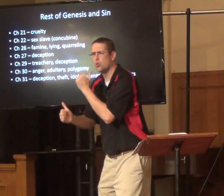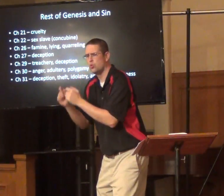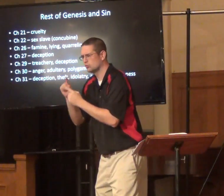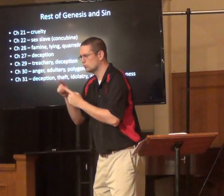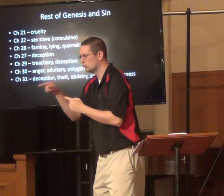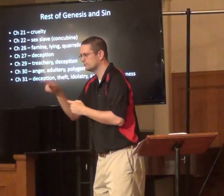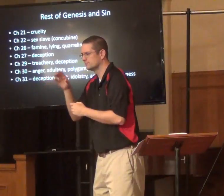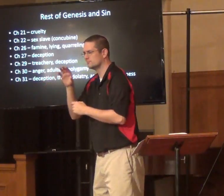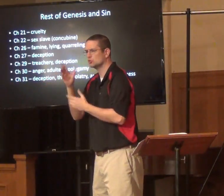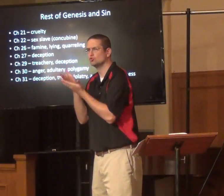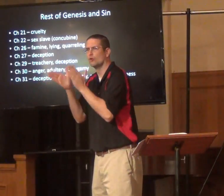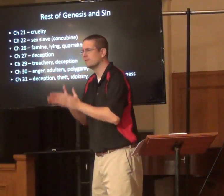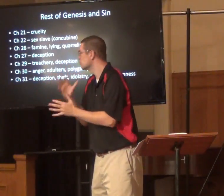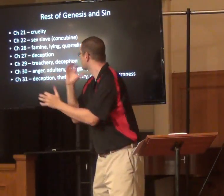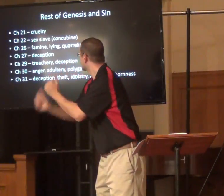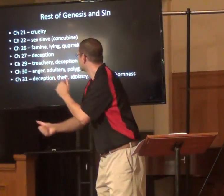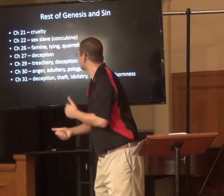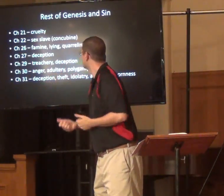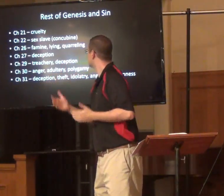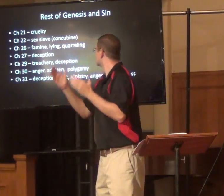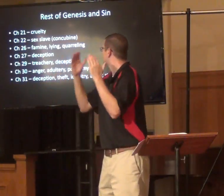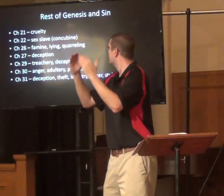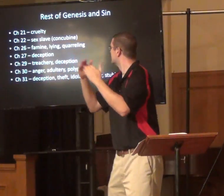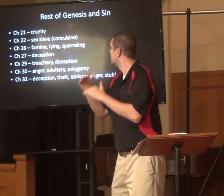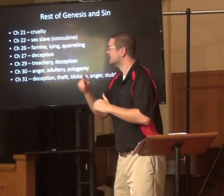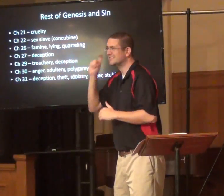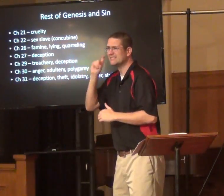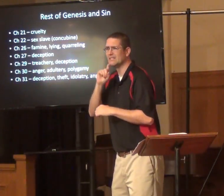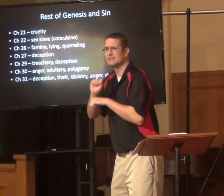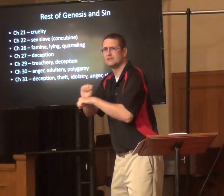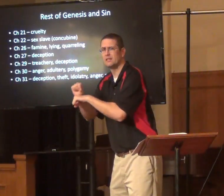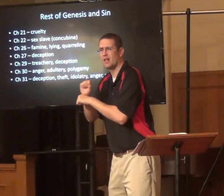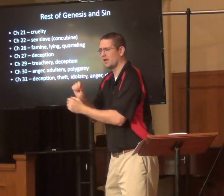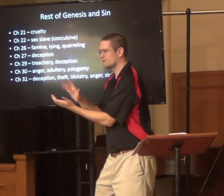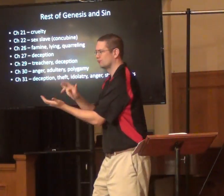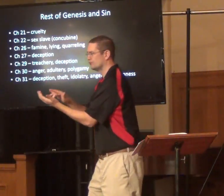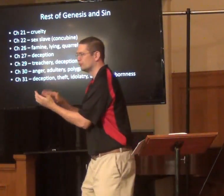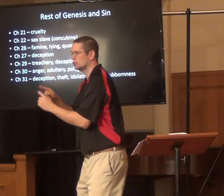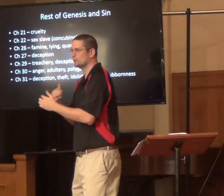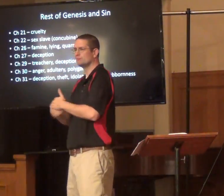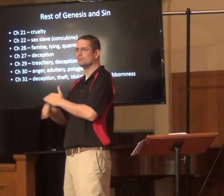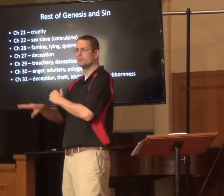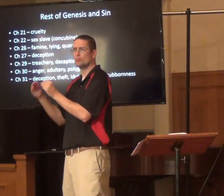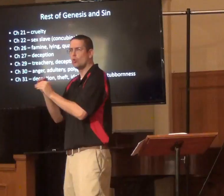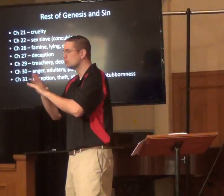Chapter 1, there was cruelty to servants. There was a concubine.